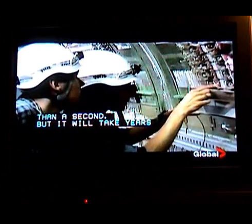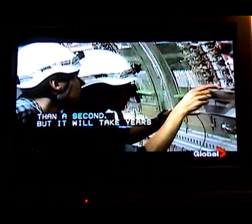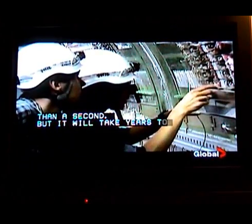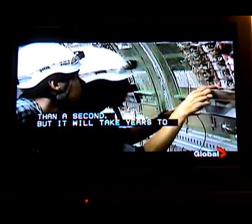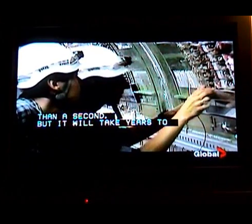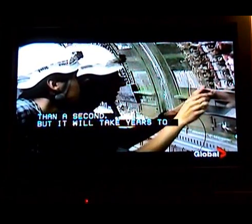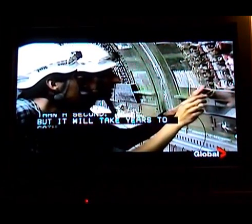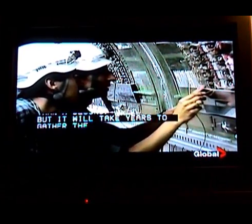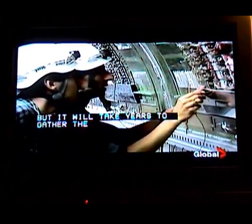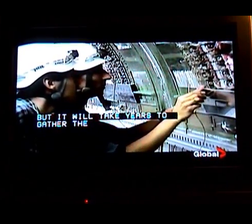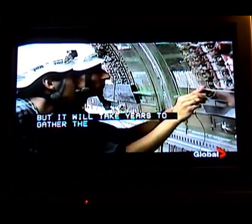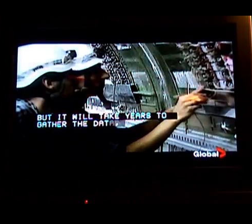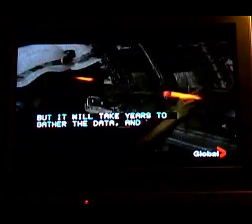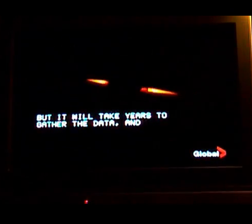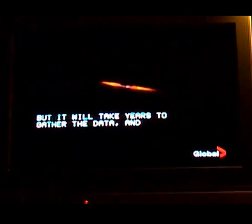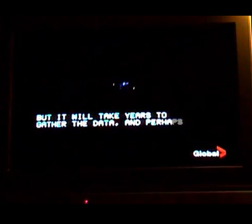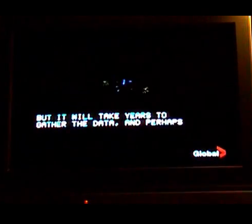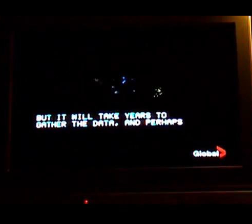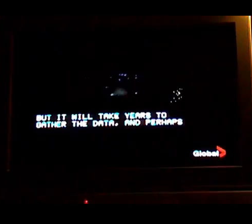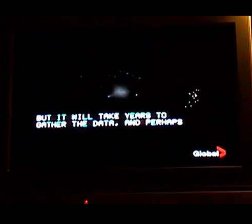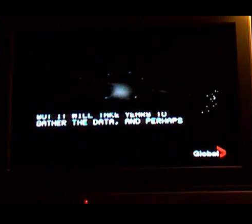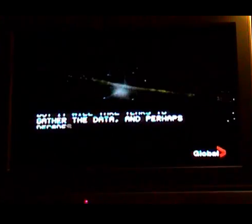to man's oldest question. Where do we come